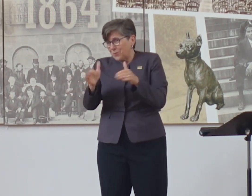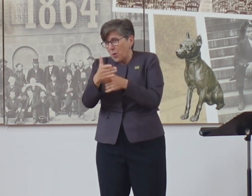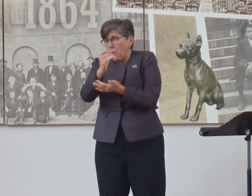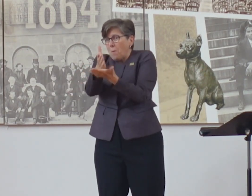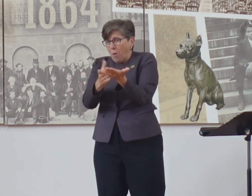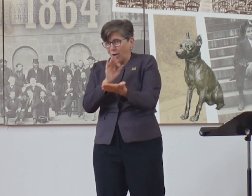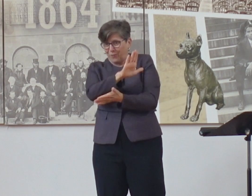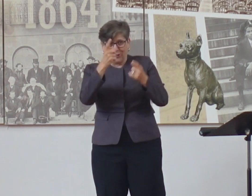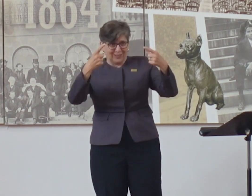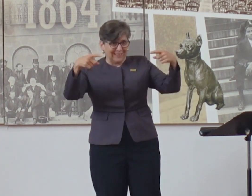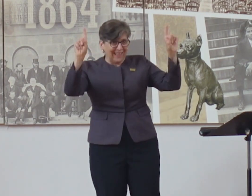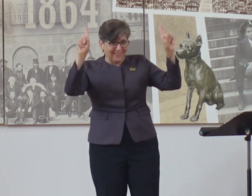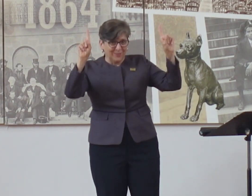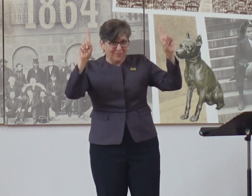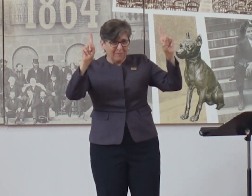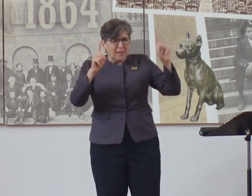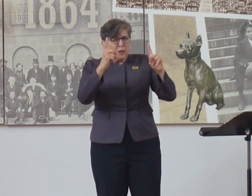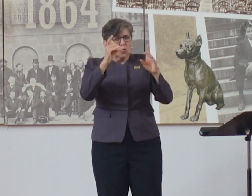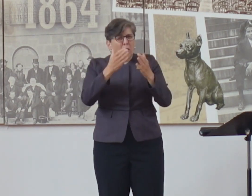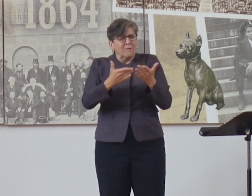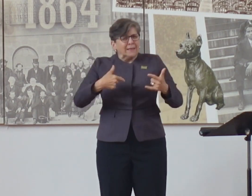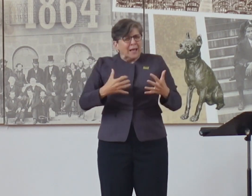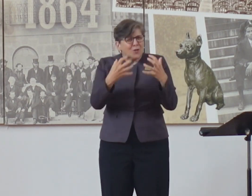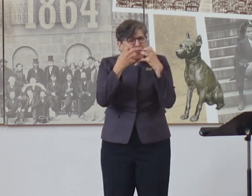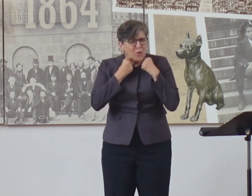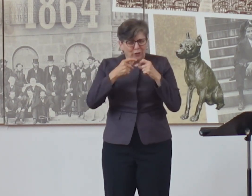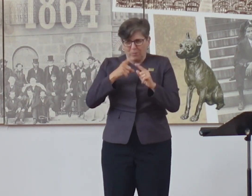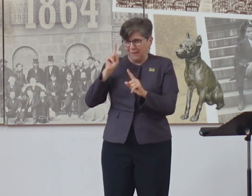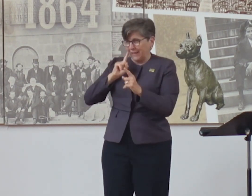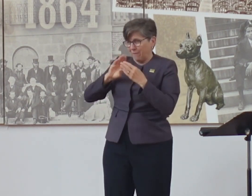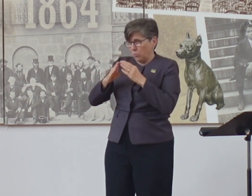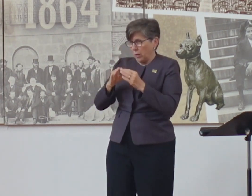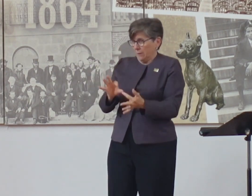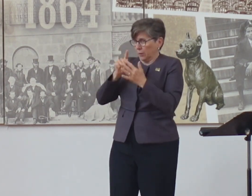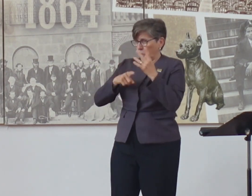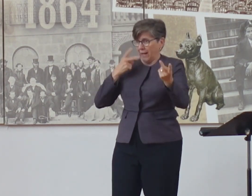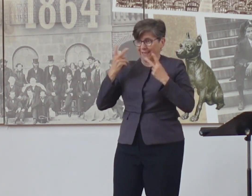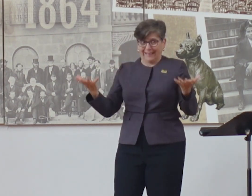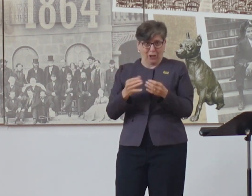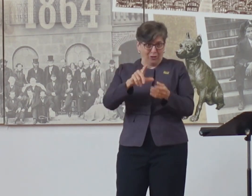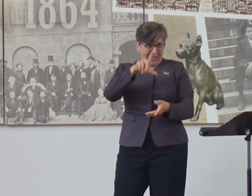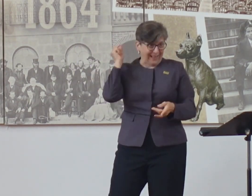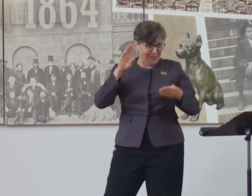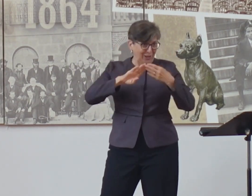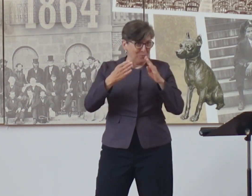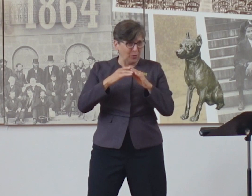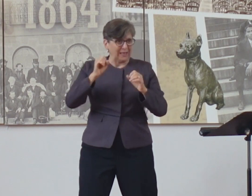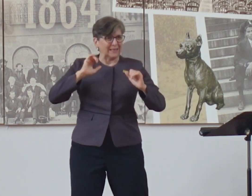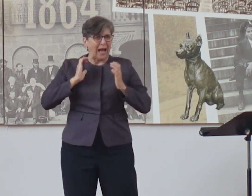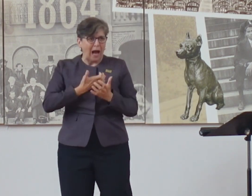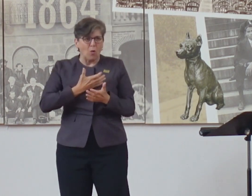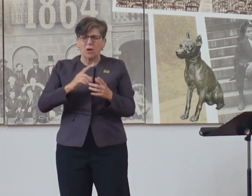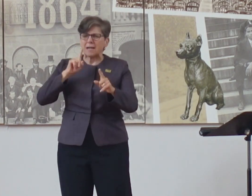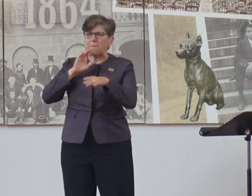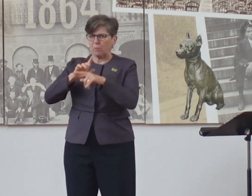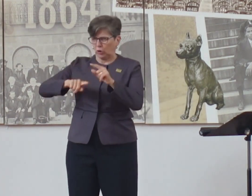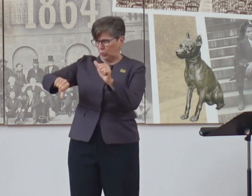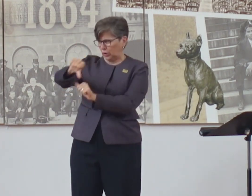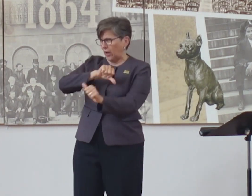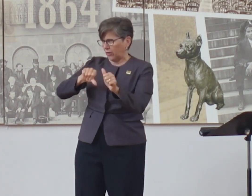women in the room are witness to that, and speak to other women and help them achieve their success. And that's the value of the deaf community